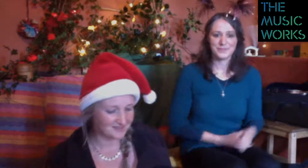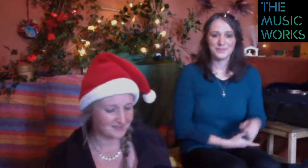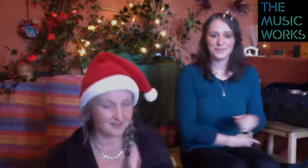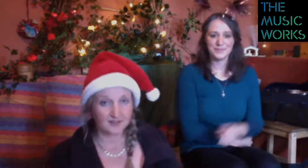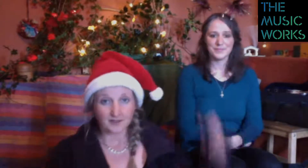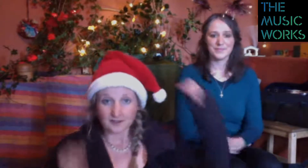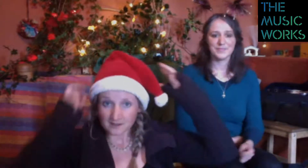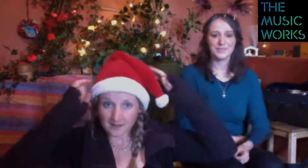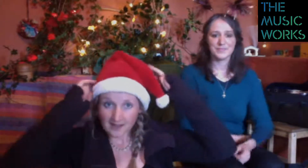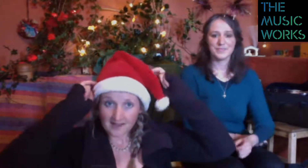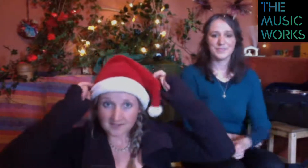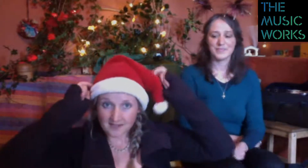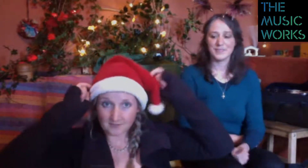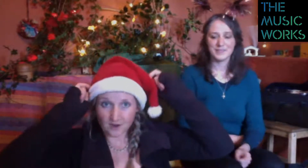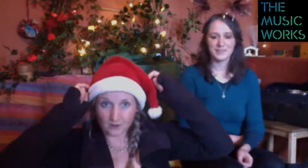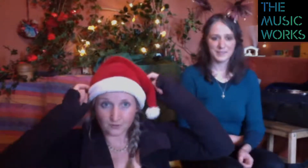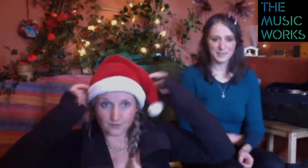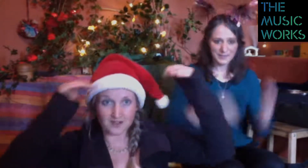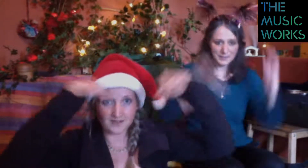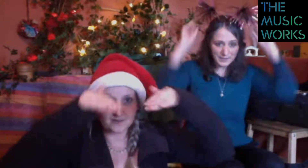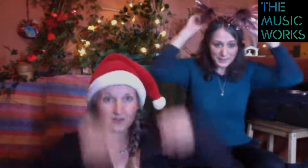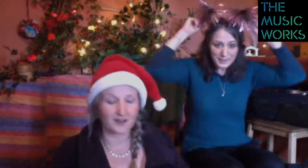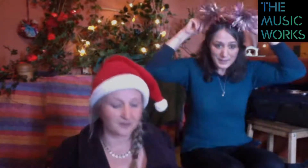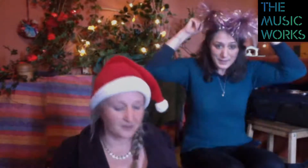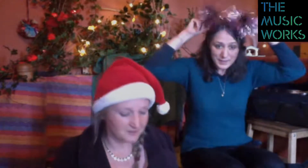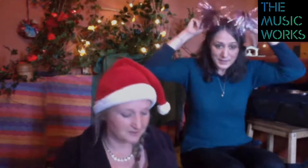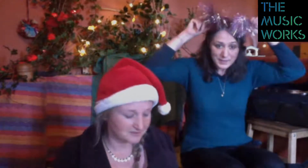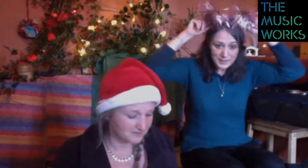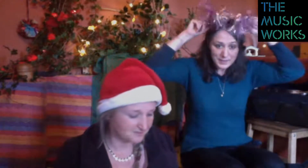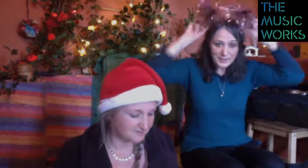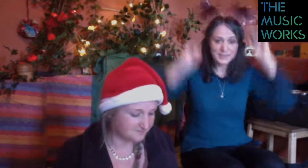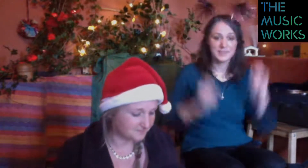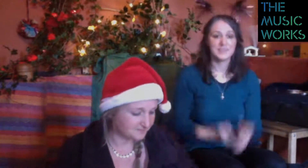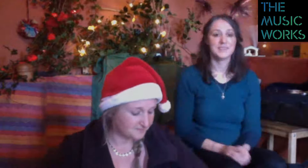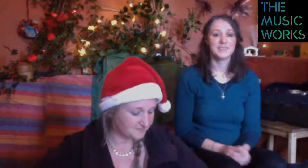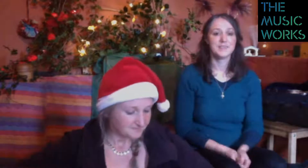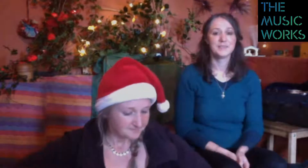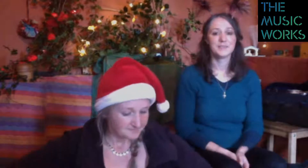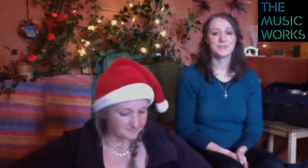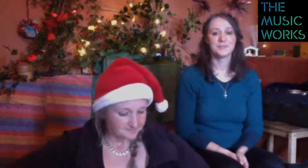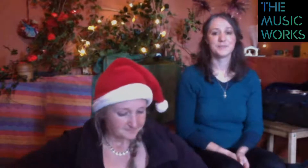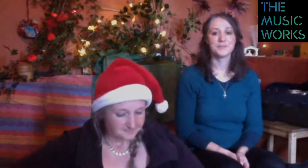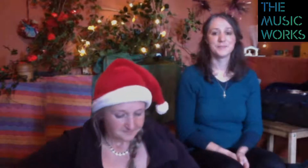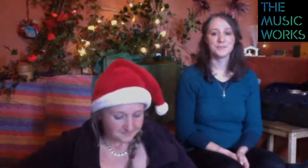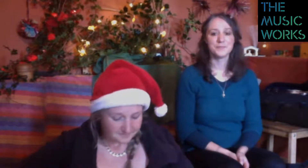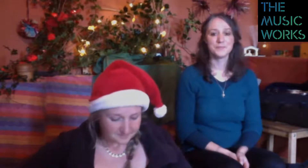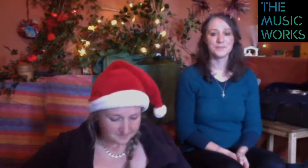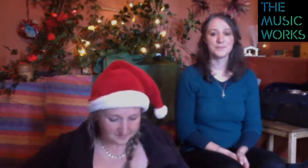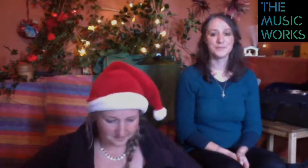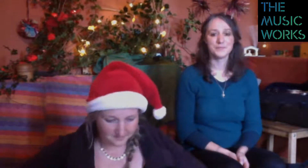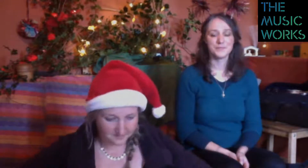okay. Cats involved in the video. There we go. Right. Okay.